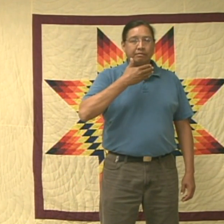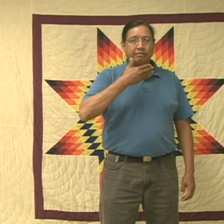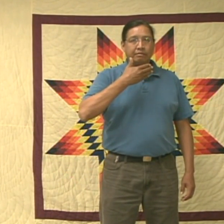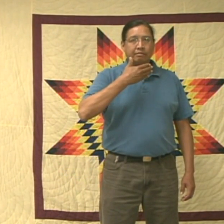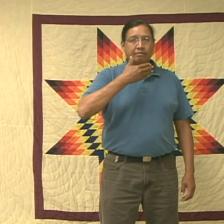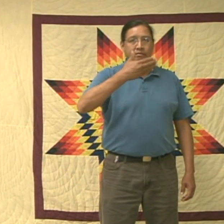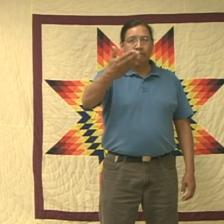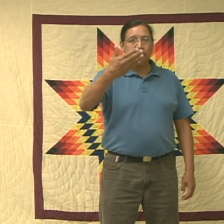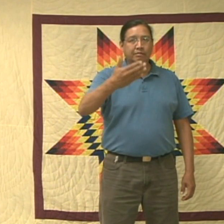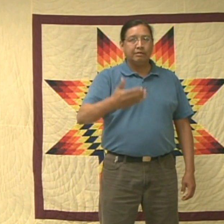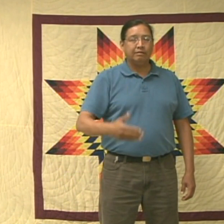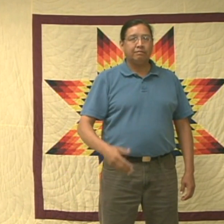No.